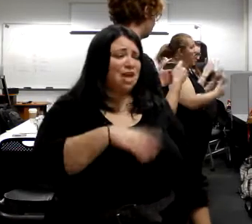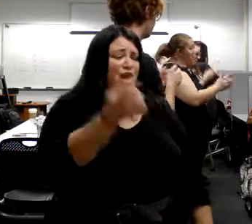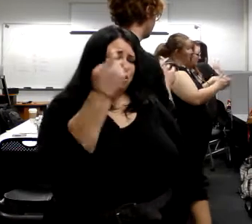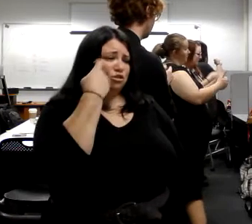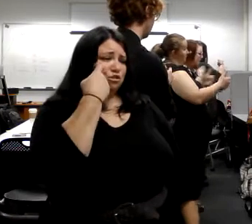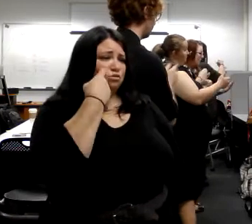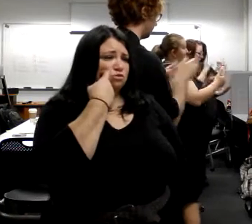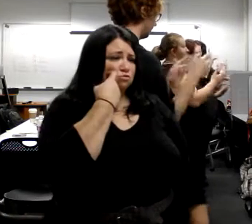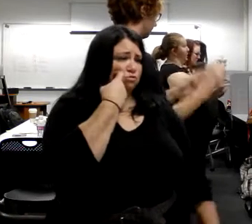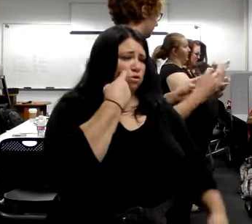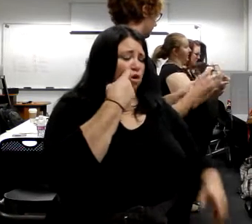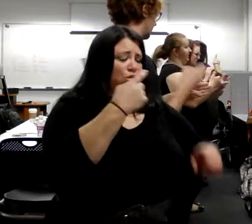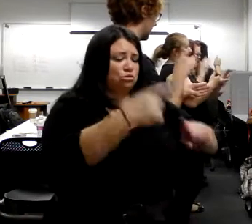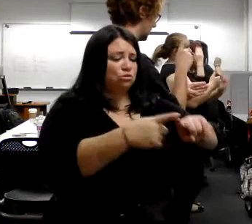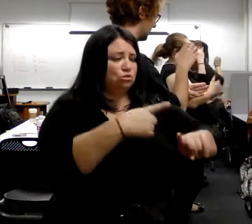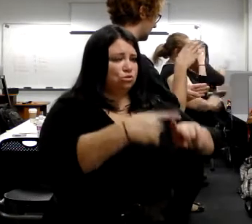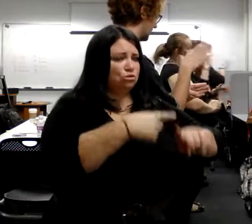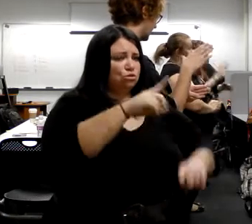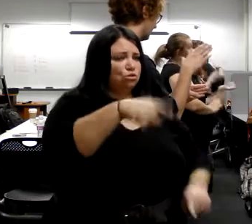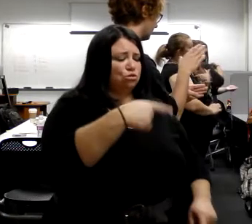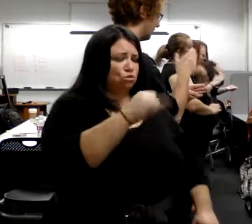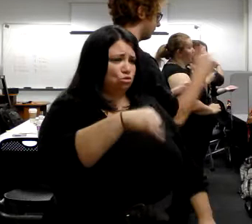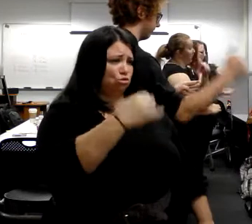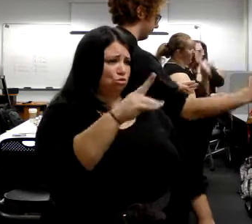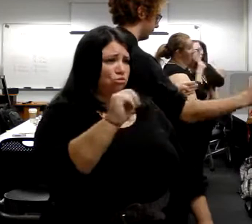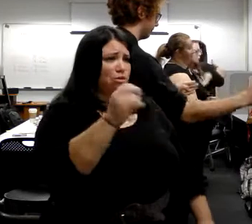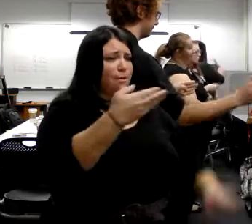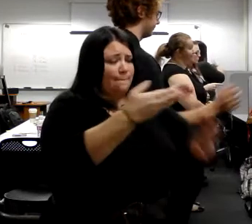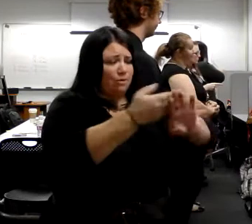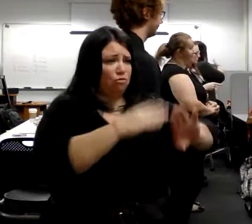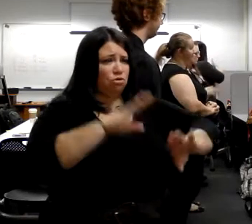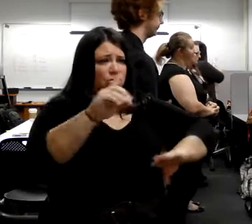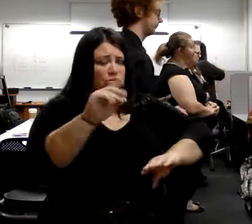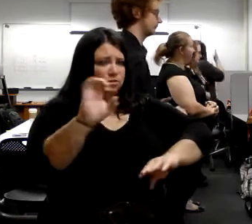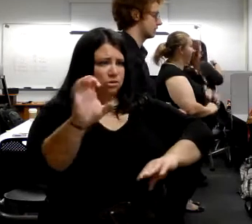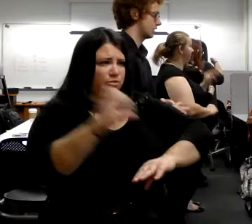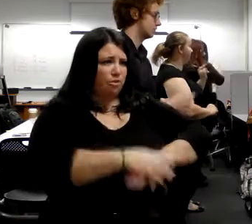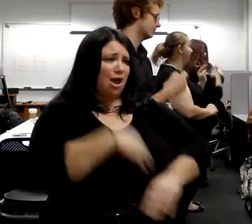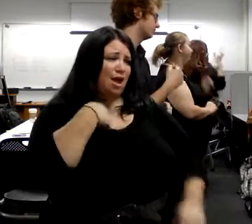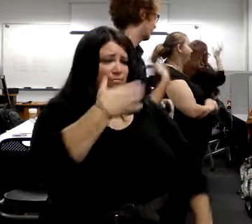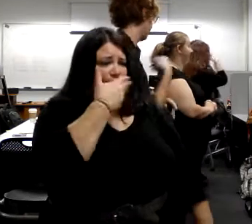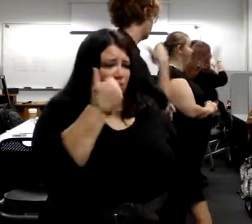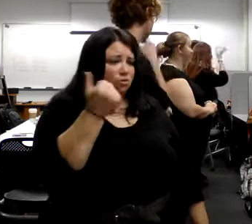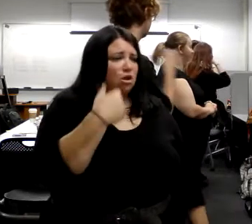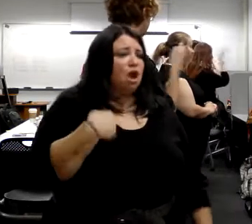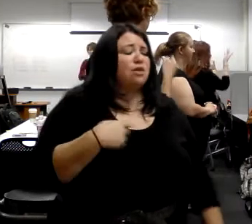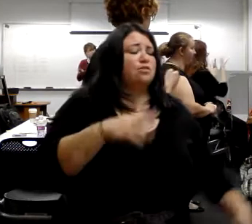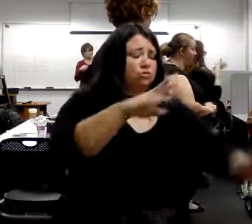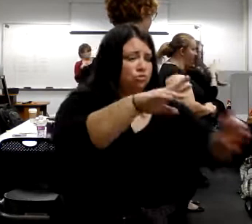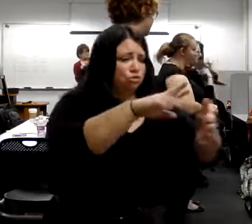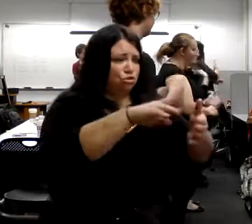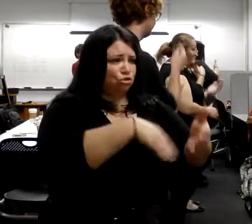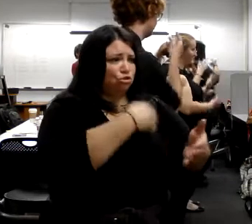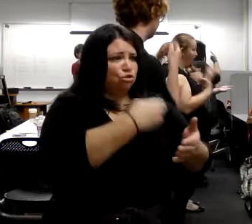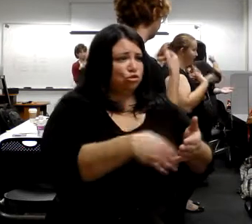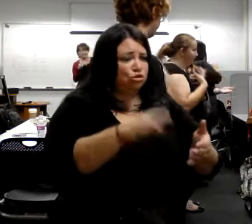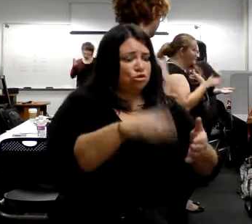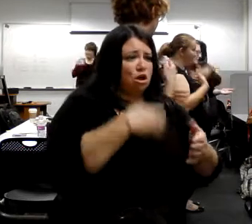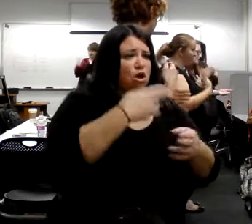song. Like, I'm older than you. And she looked like I was really dumb, so I had to sing the song for her. So I said, January, February, March,